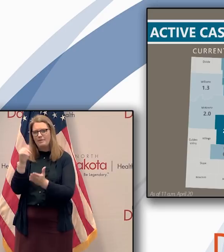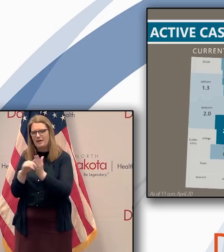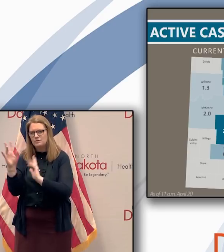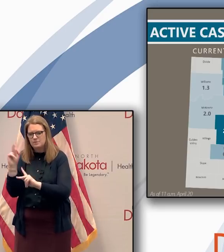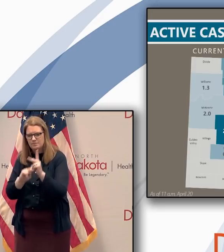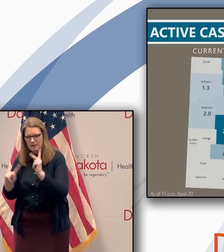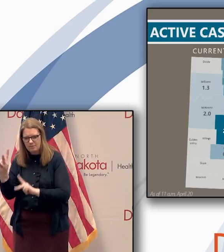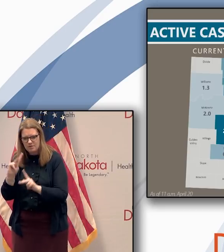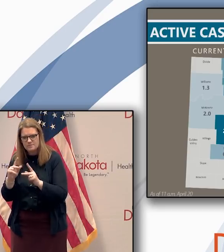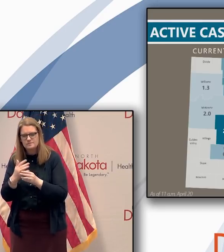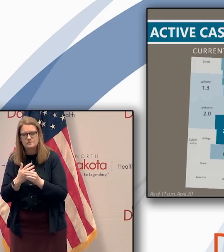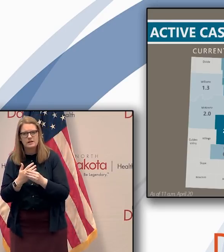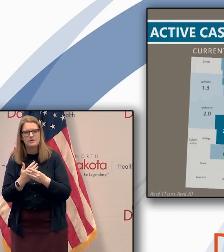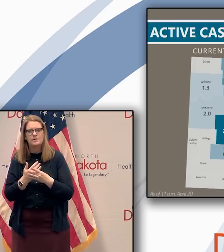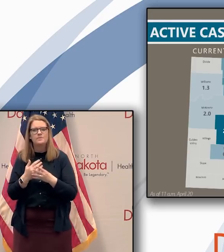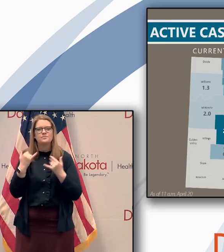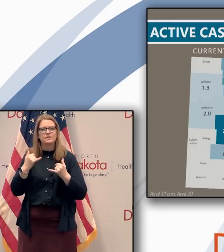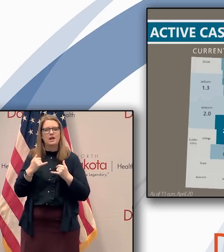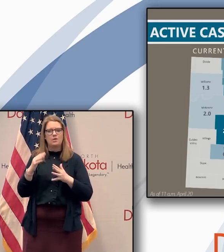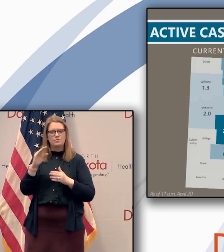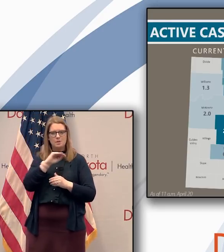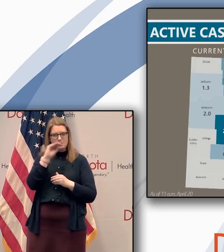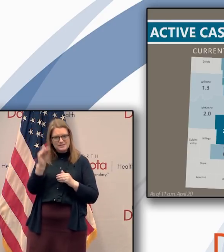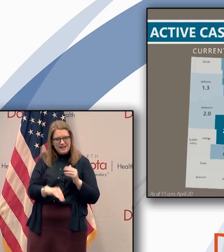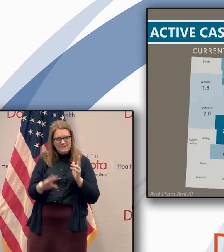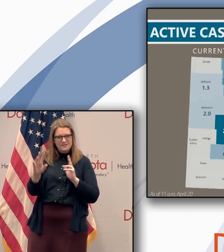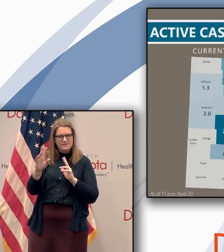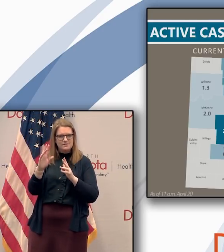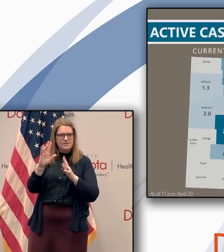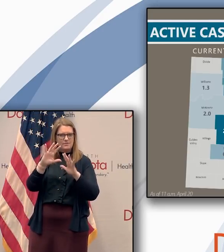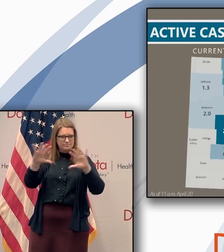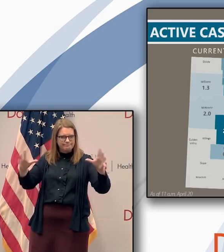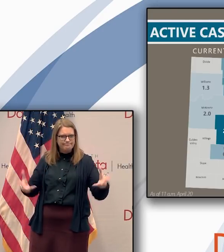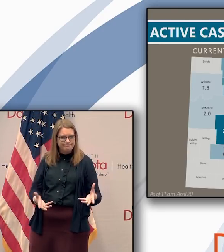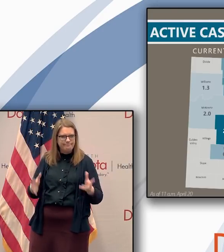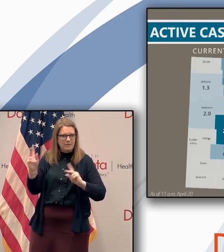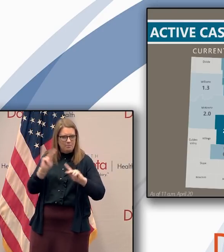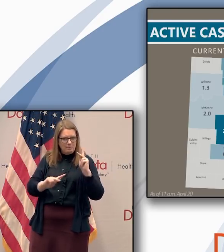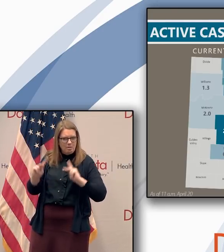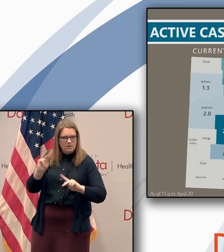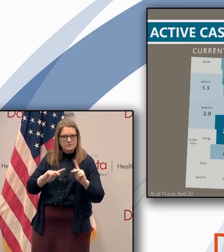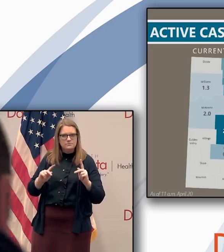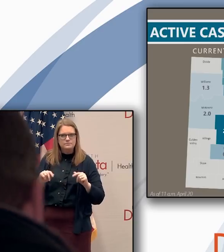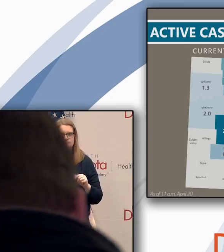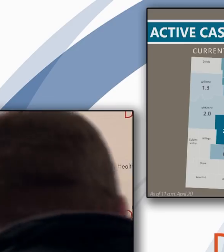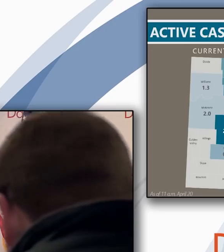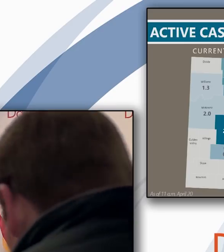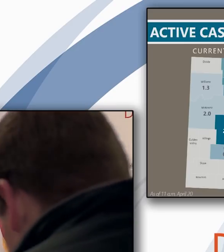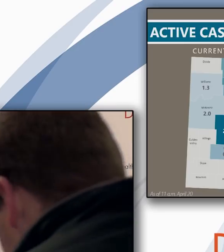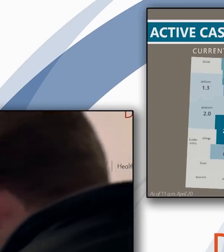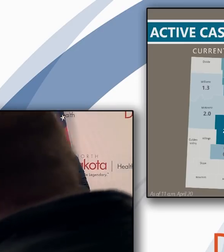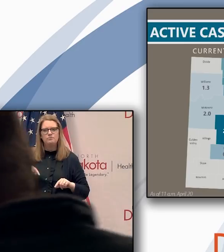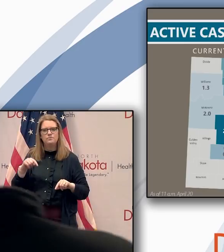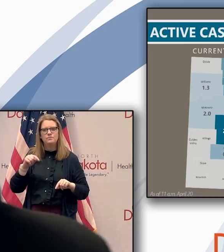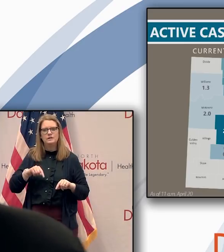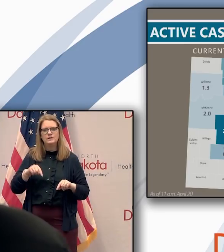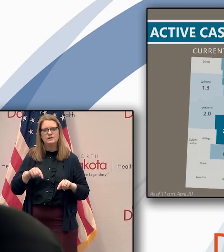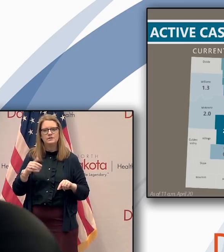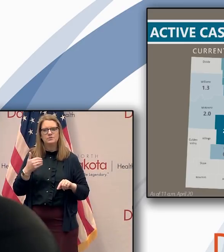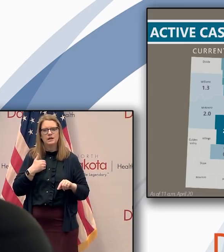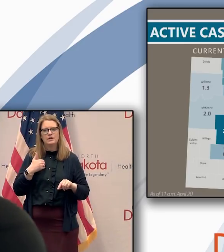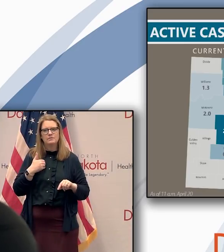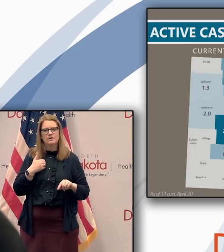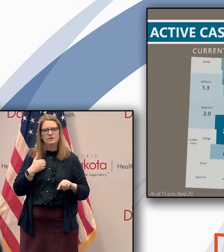to relate it back to the percent population. And you can see here that we have